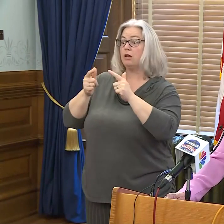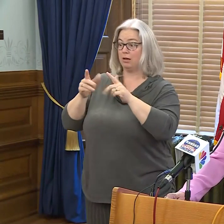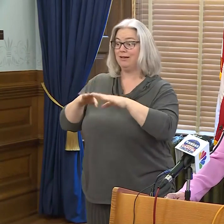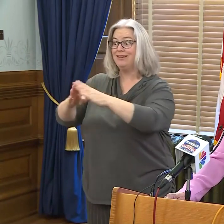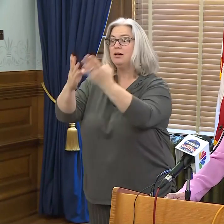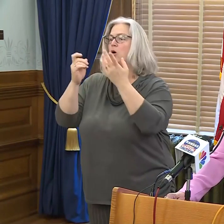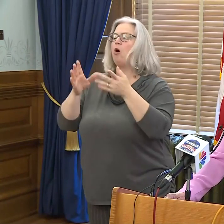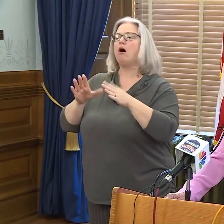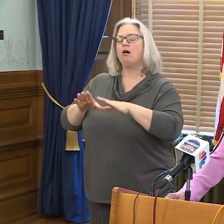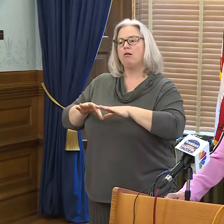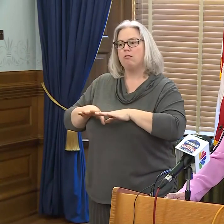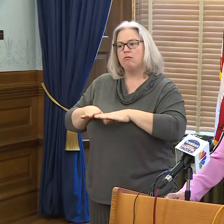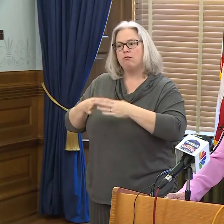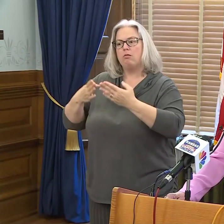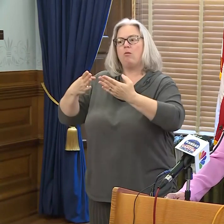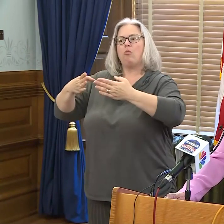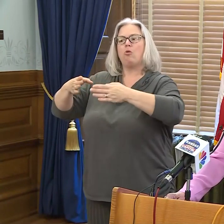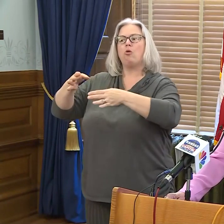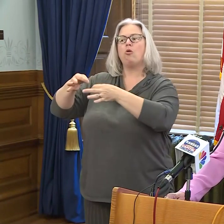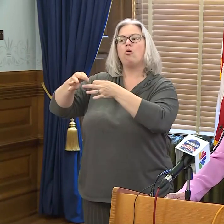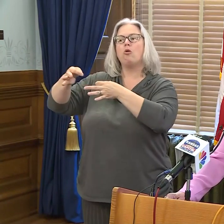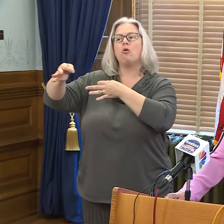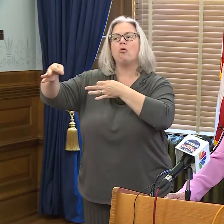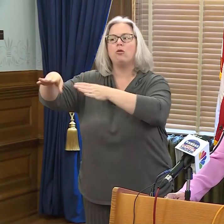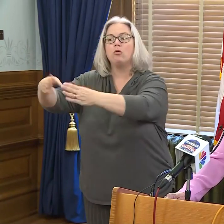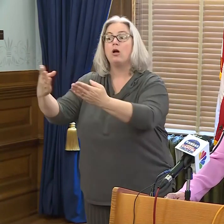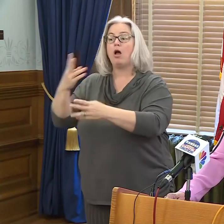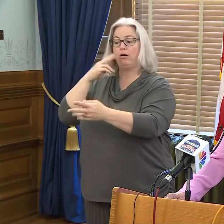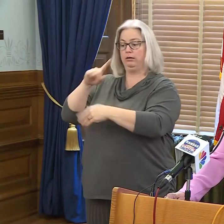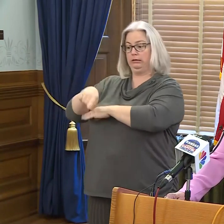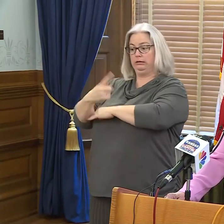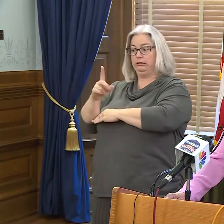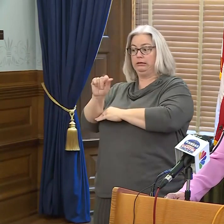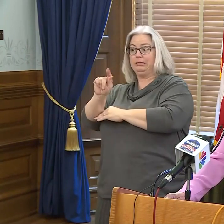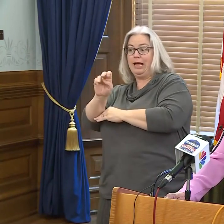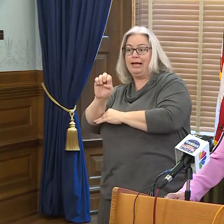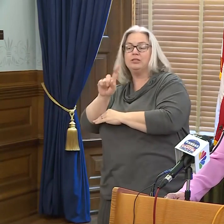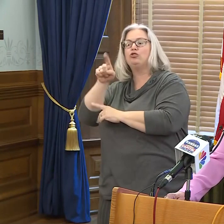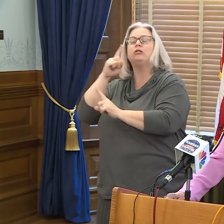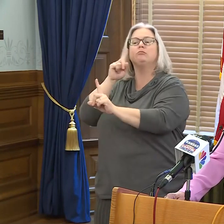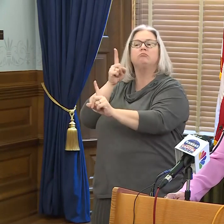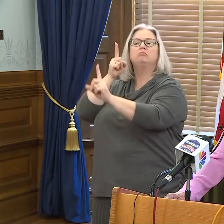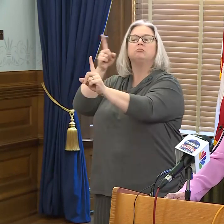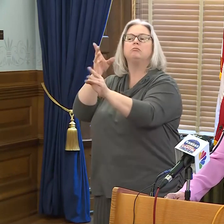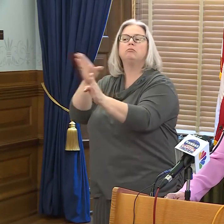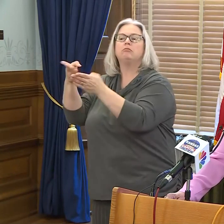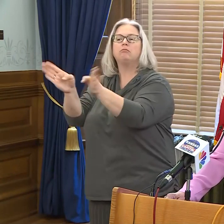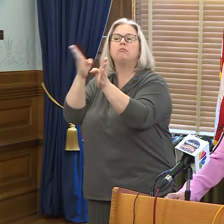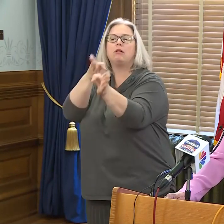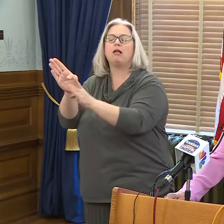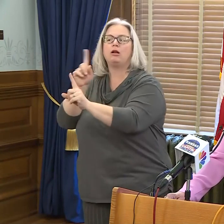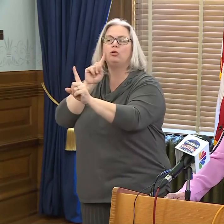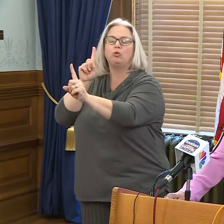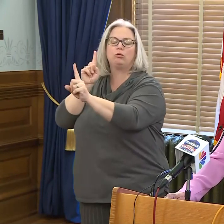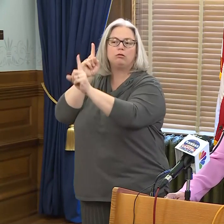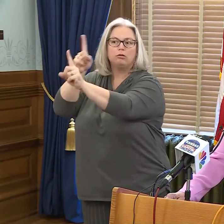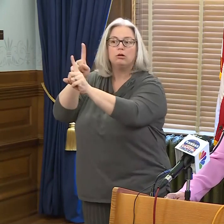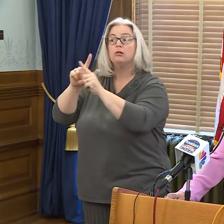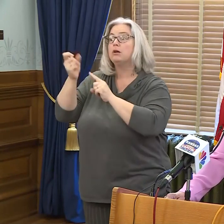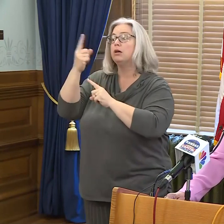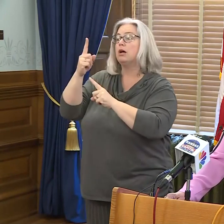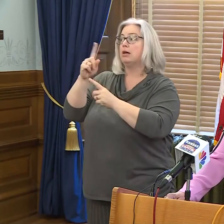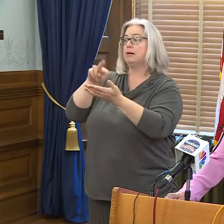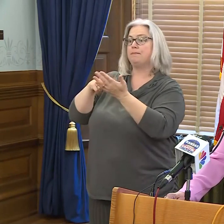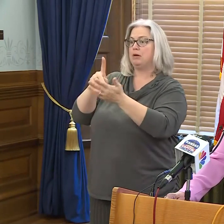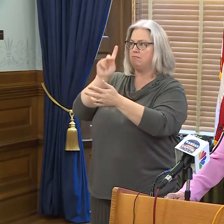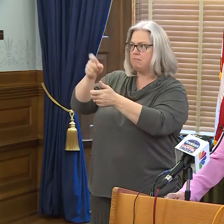we open up our economy. The dates we are looking to are targets for us to move towards, but we will not